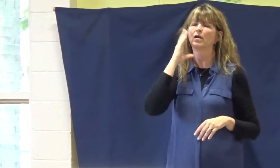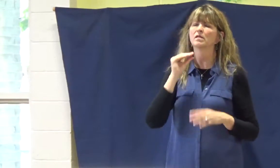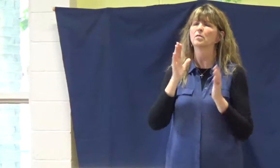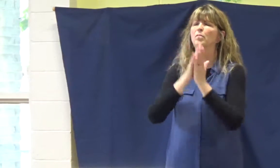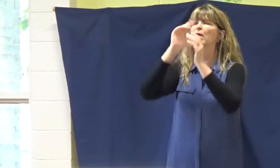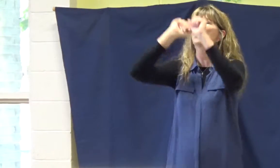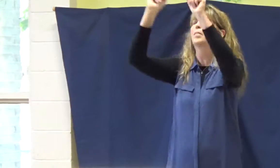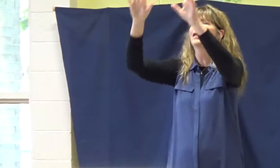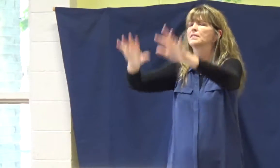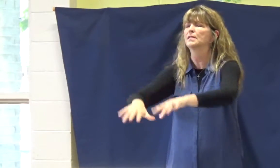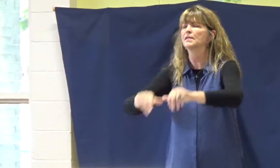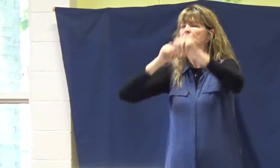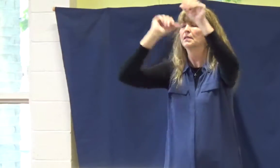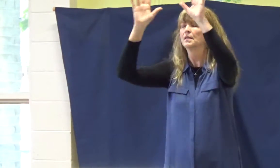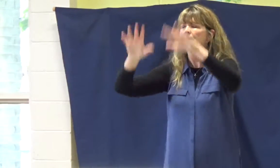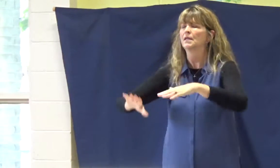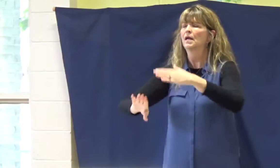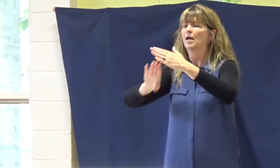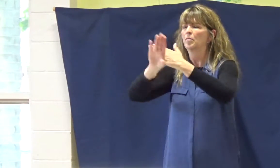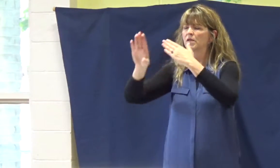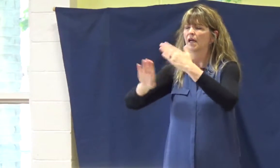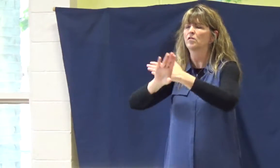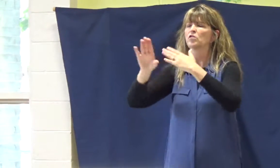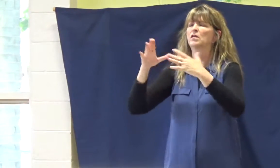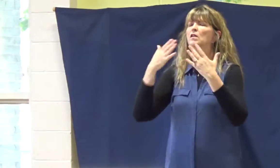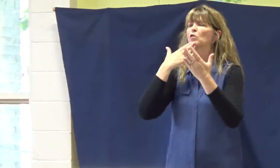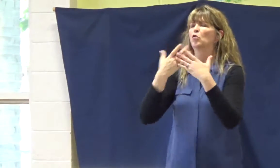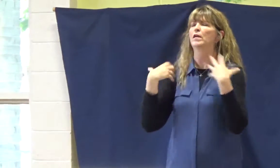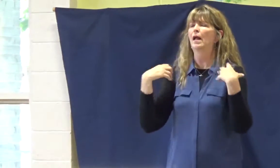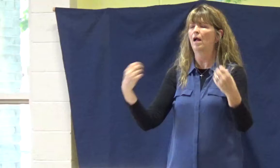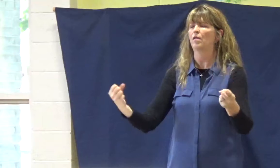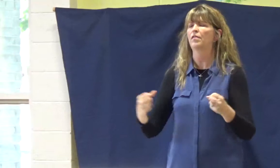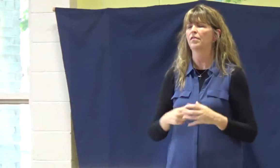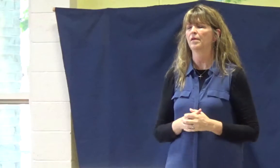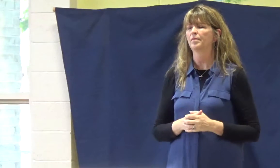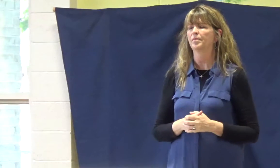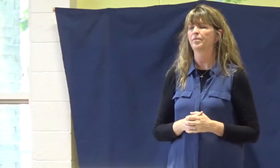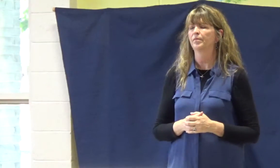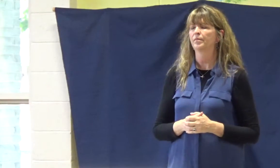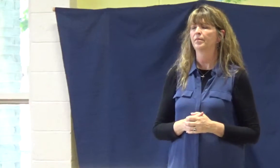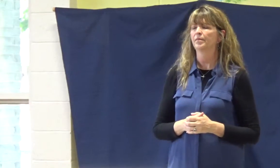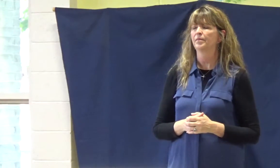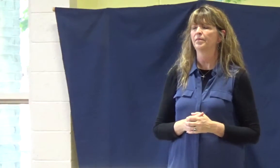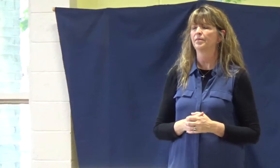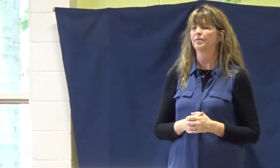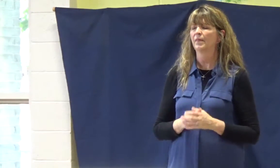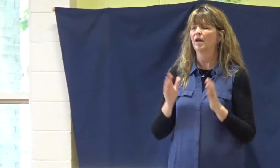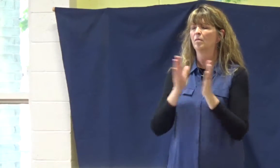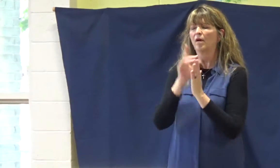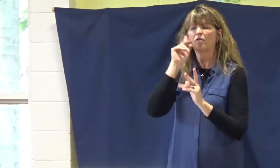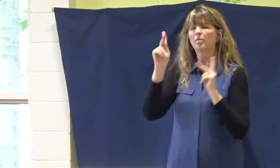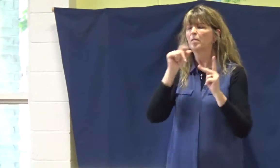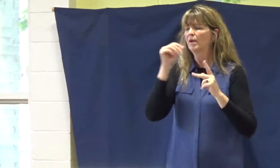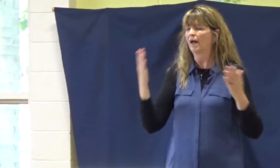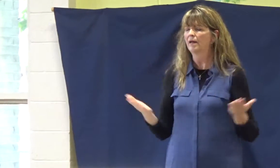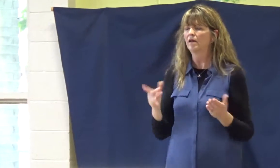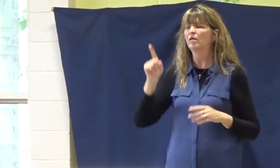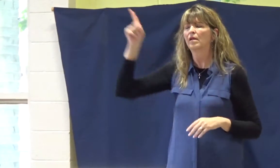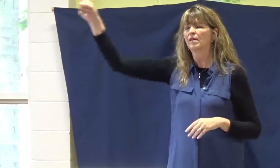there will be a wonderful experience and a blessing on their lives. Pray for their protection. We pray